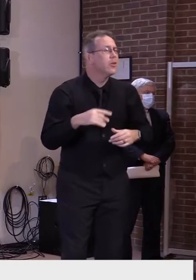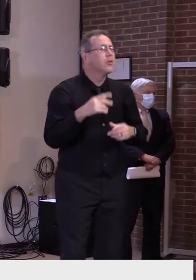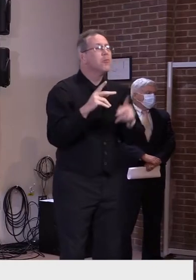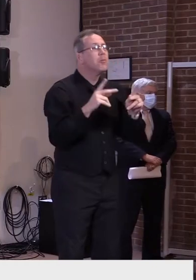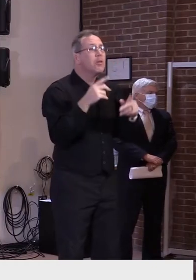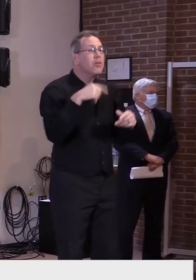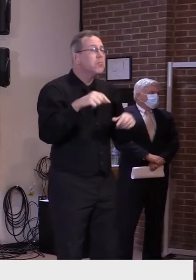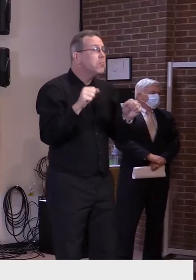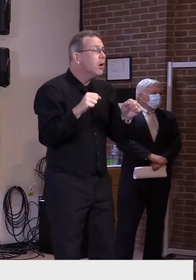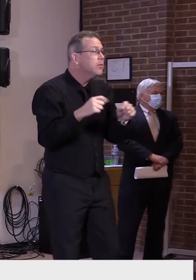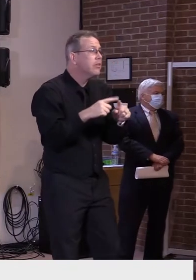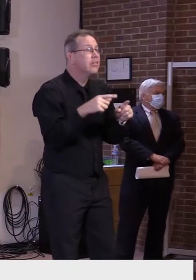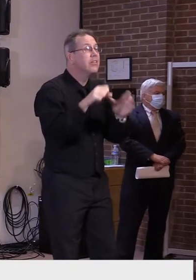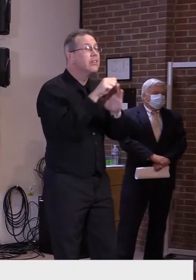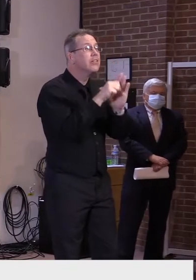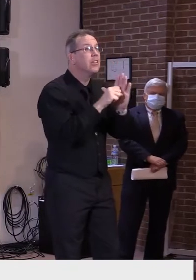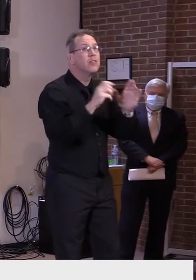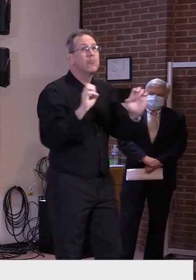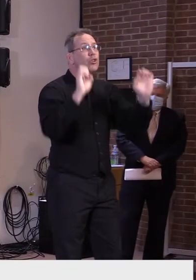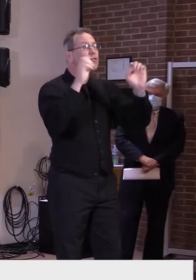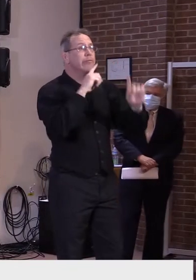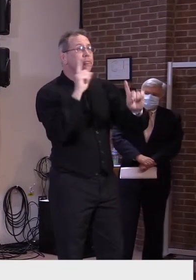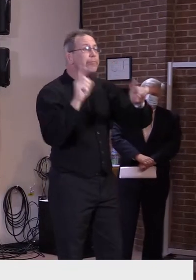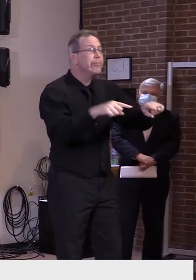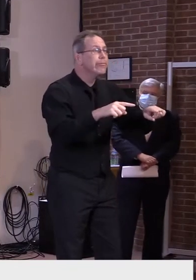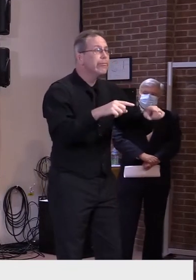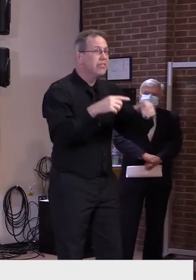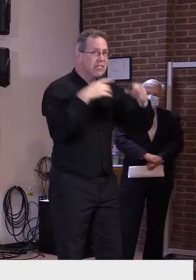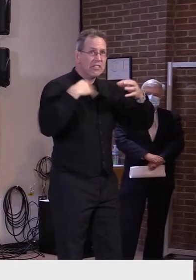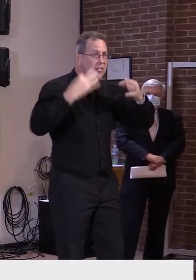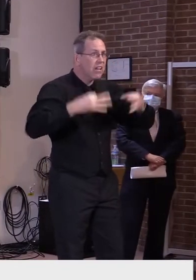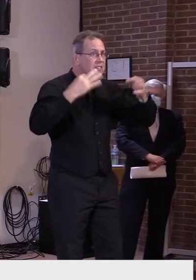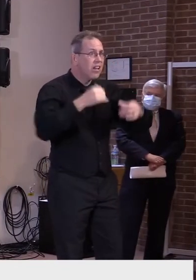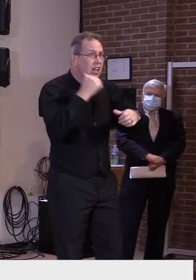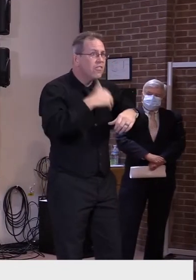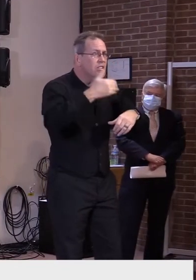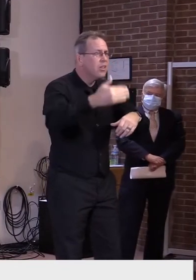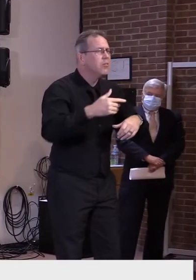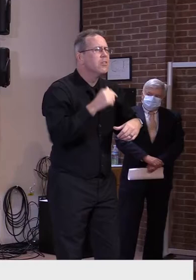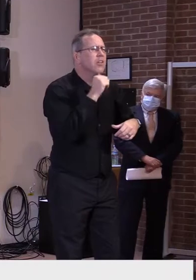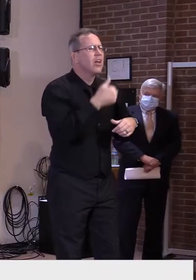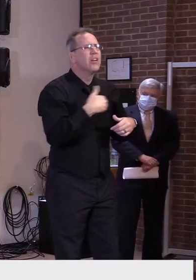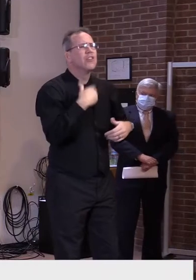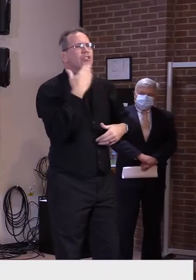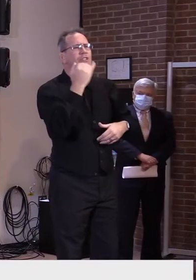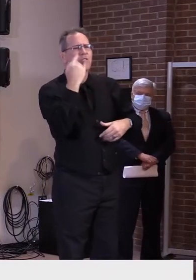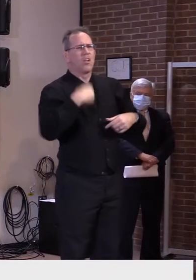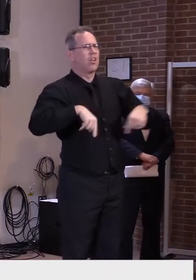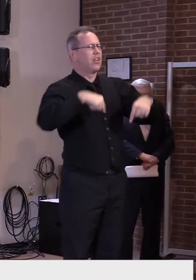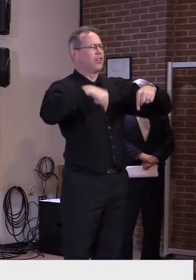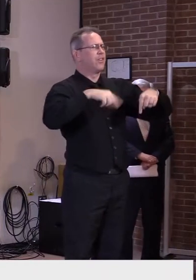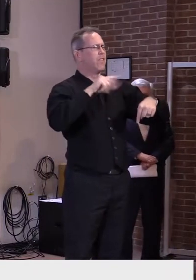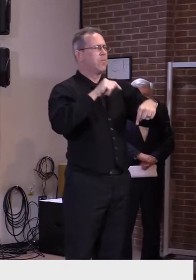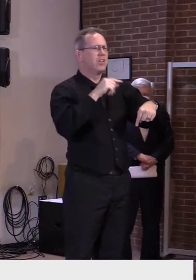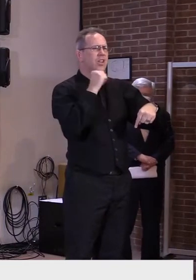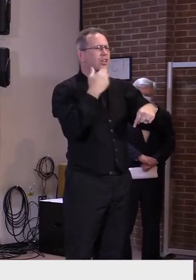and unilateral executive authority is not healthy for our democracy or our people.